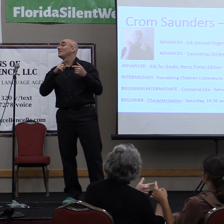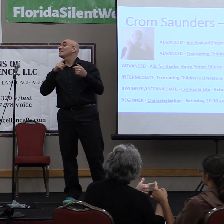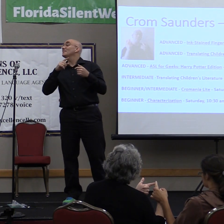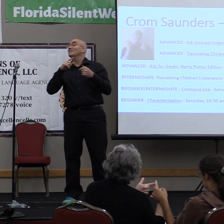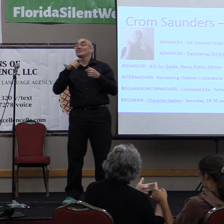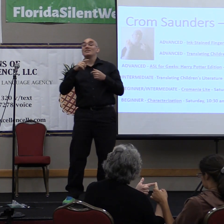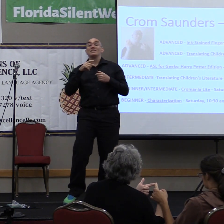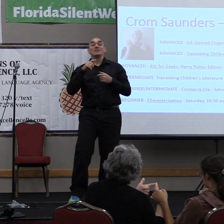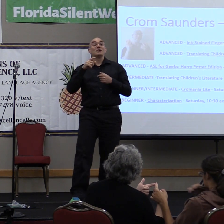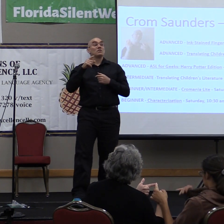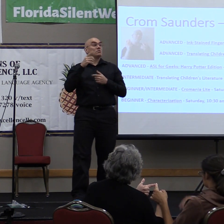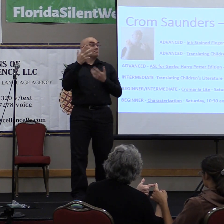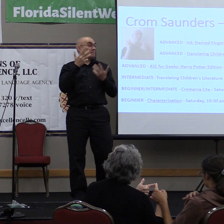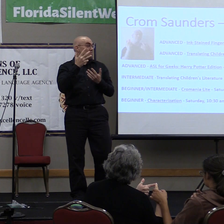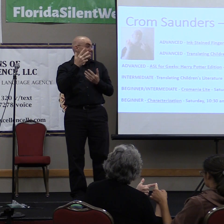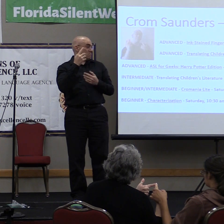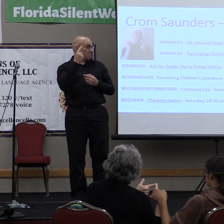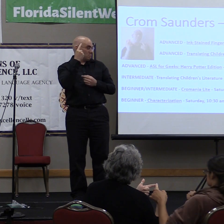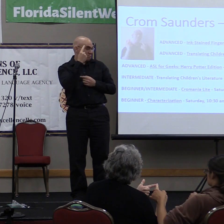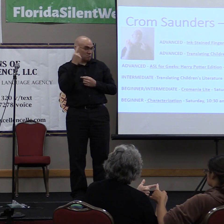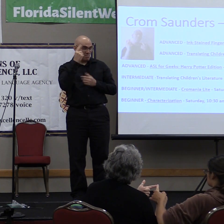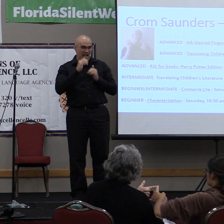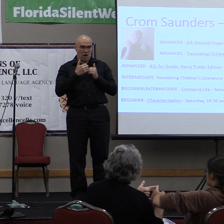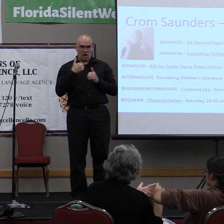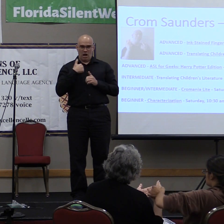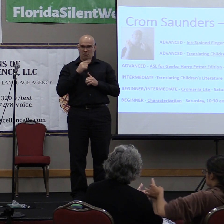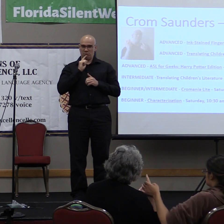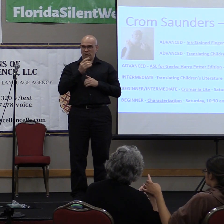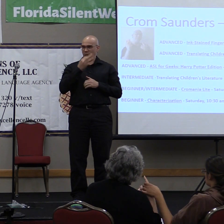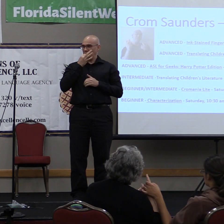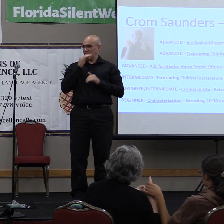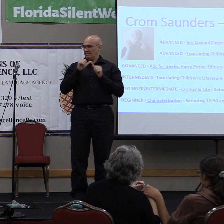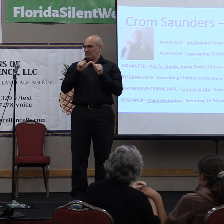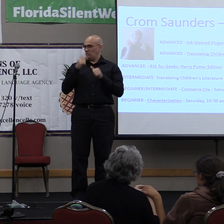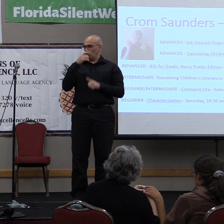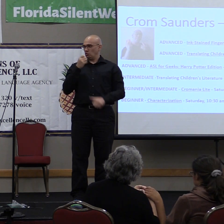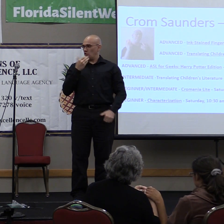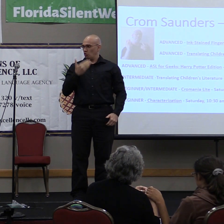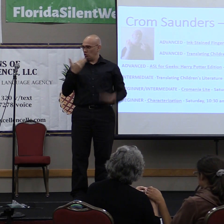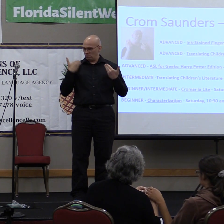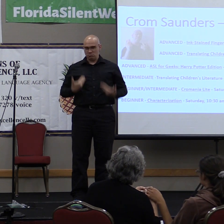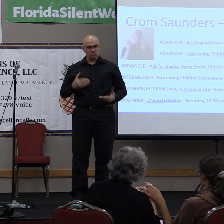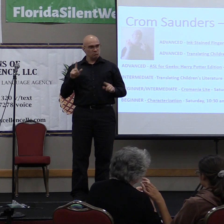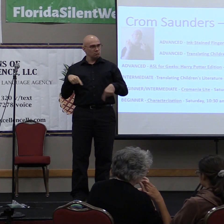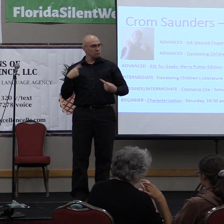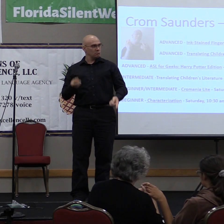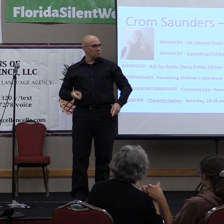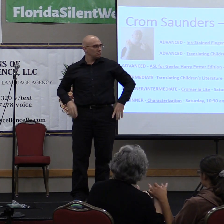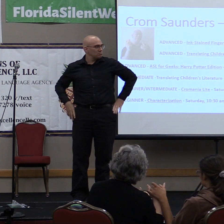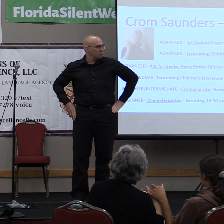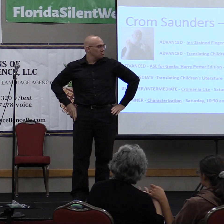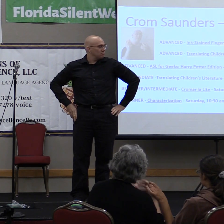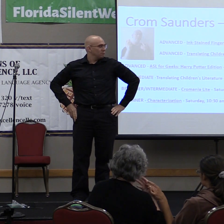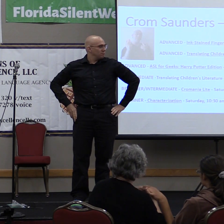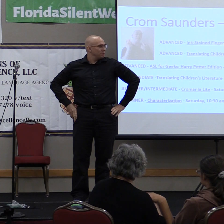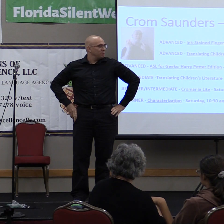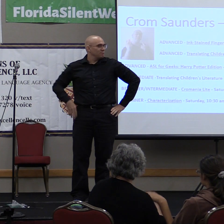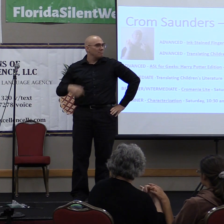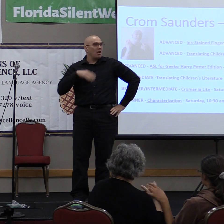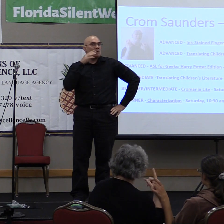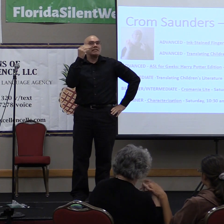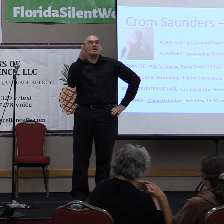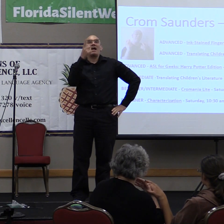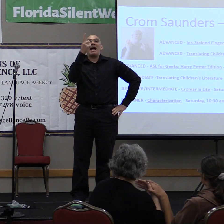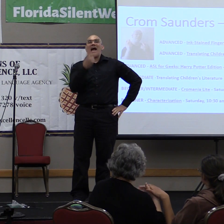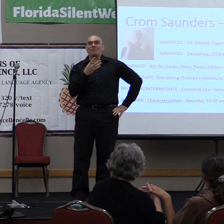The second question, maybe you're wondering how I'm really continuing to look so well